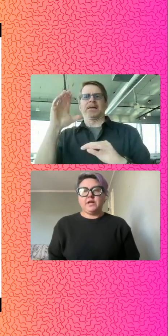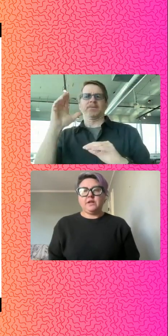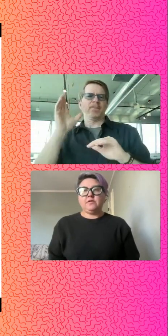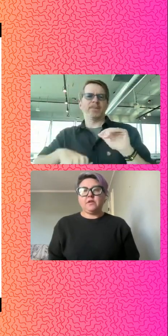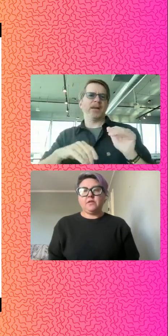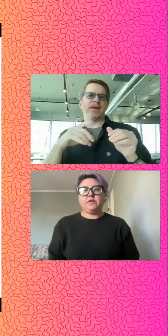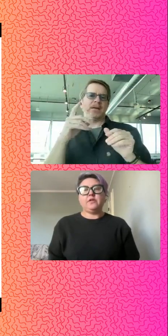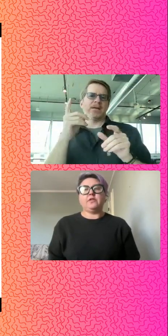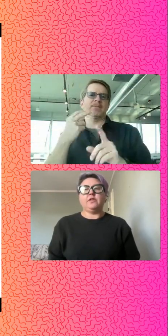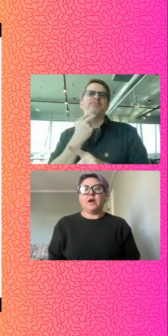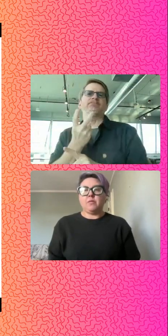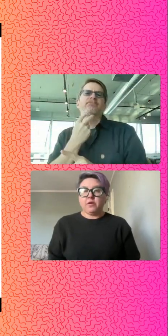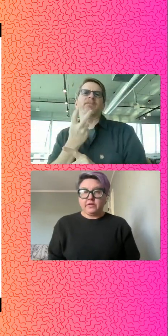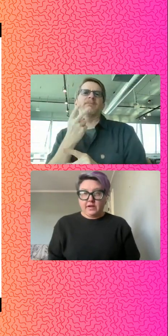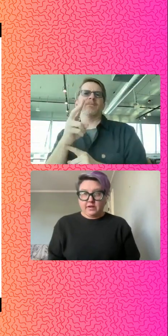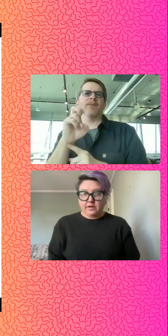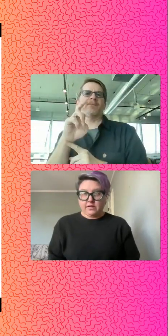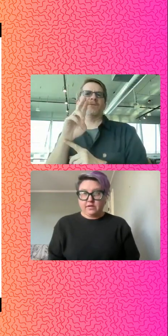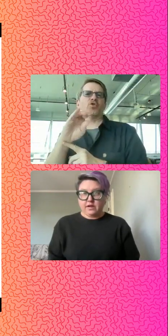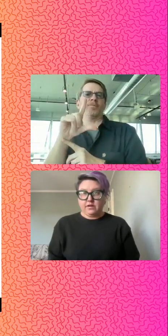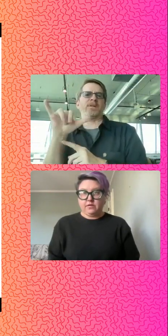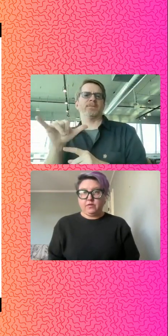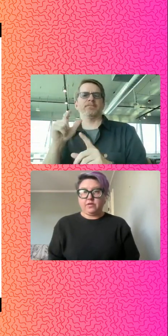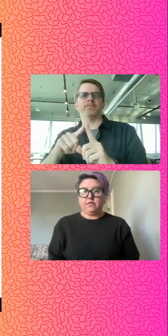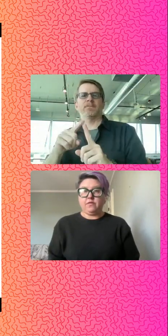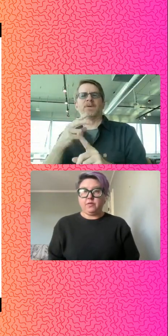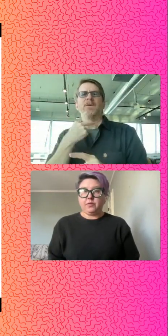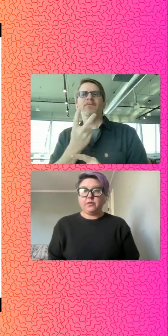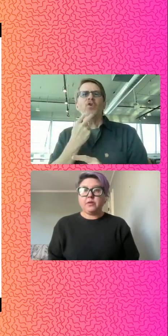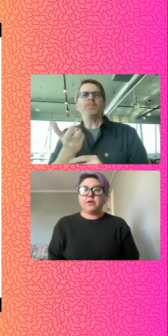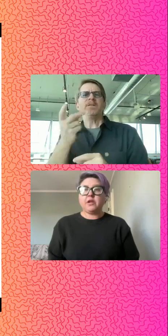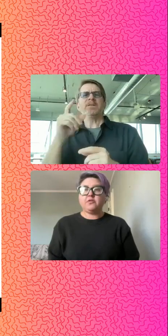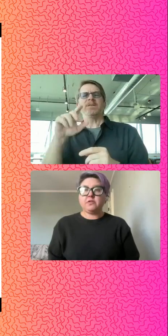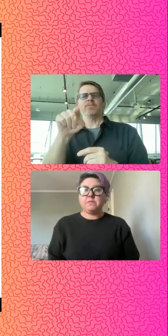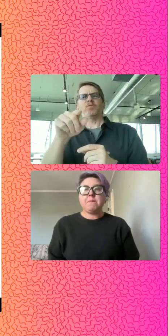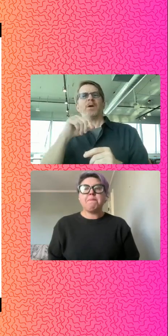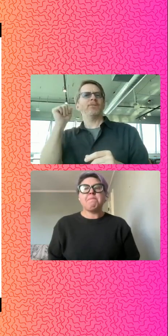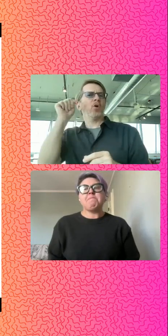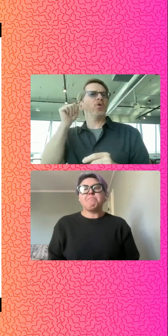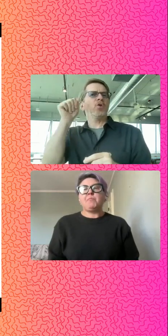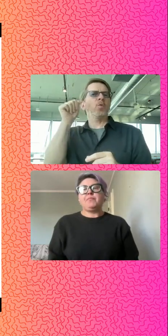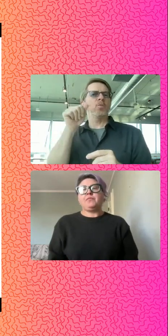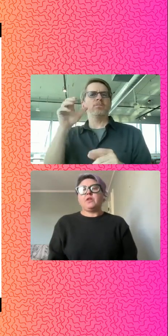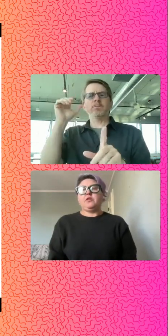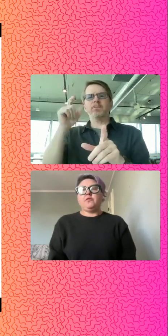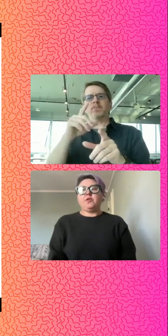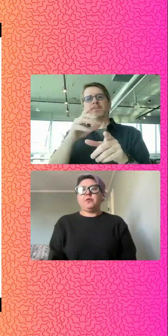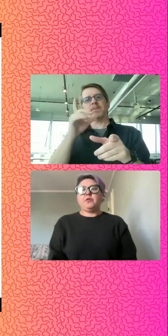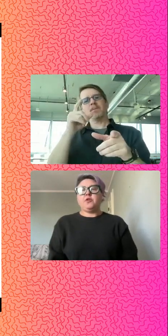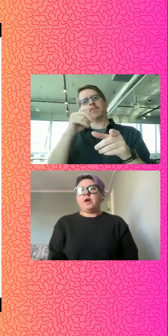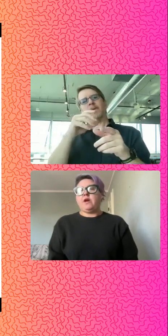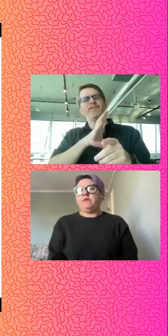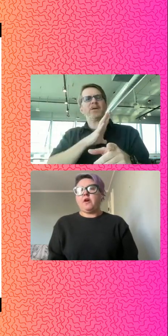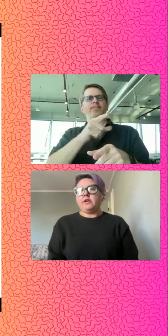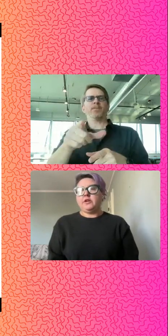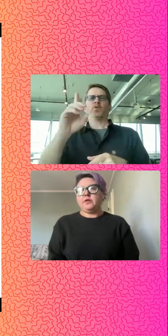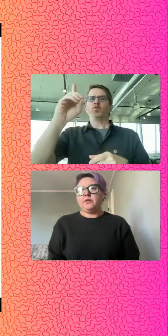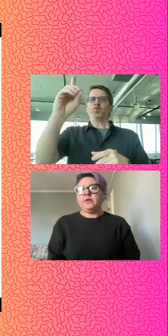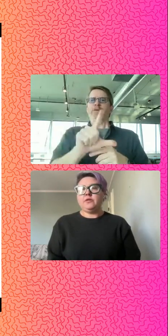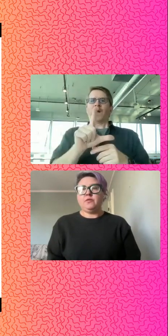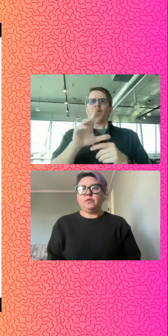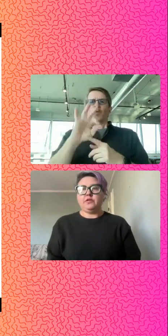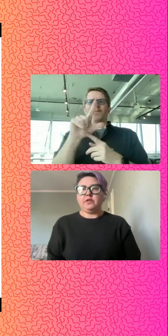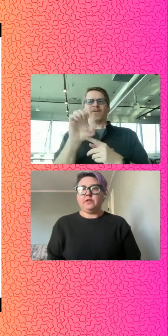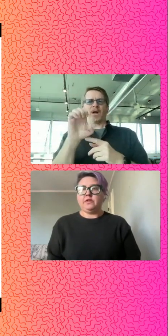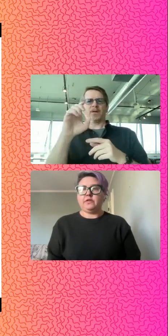of training involved. There's a lot more data than with verbal communication. Verbal, you have